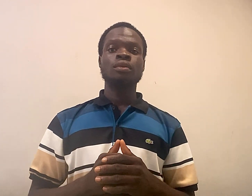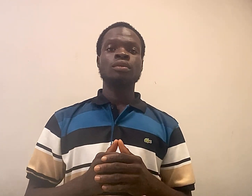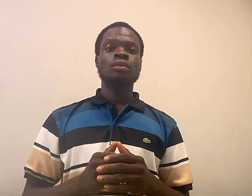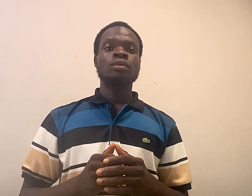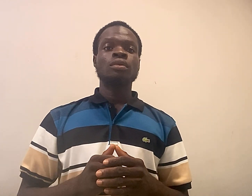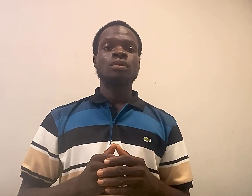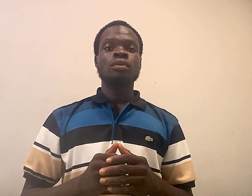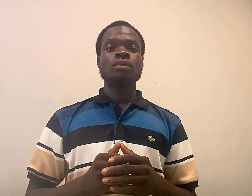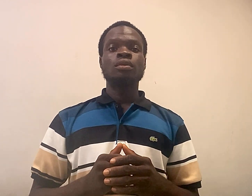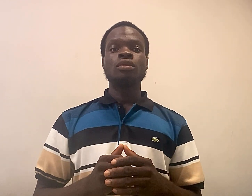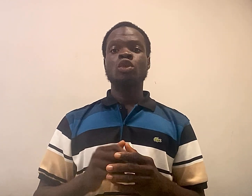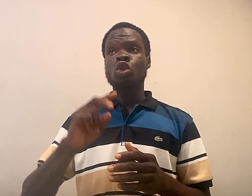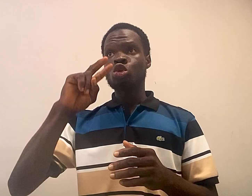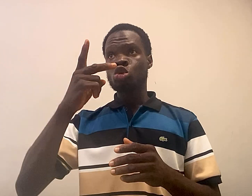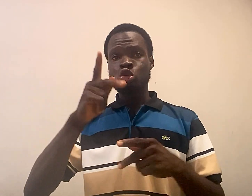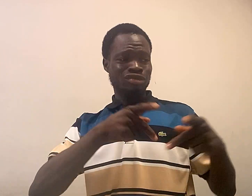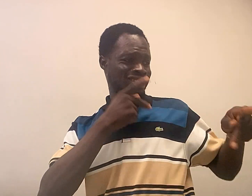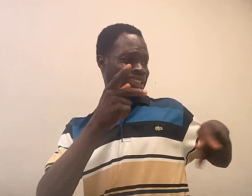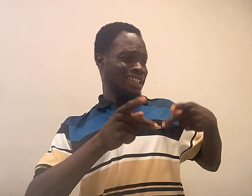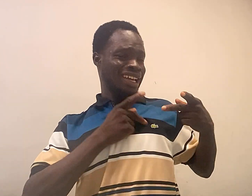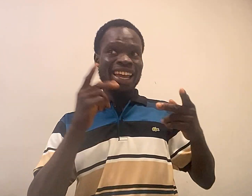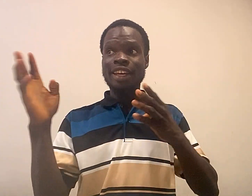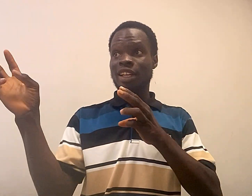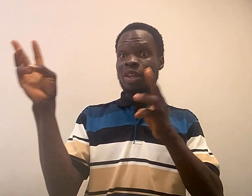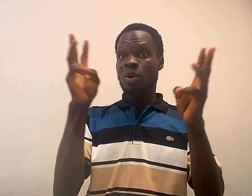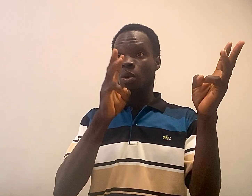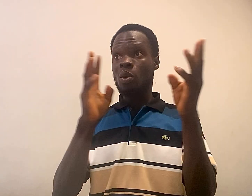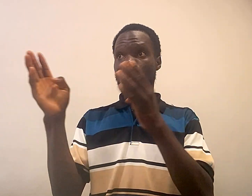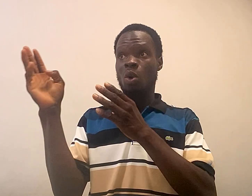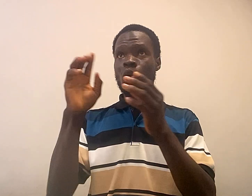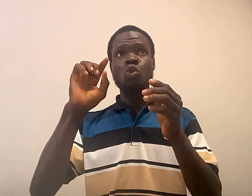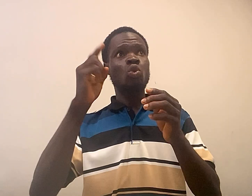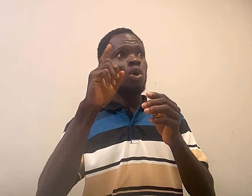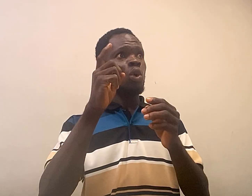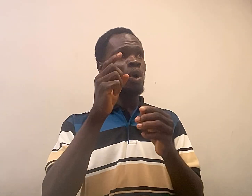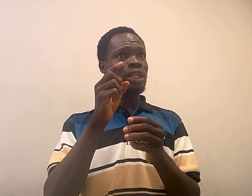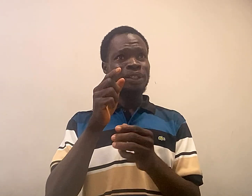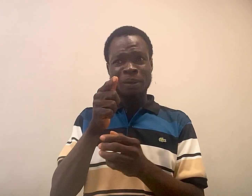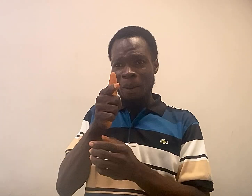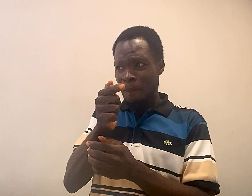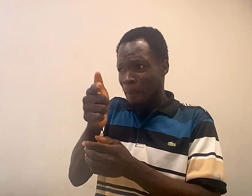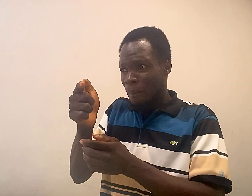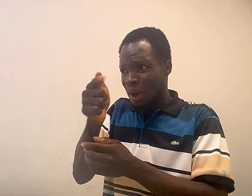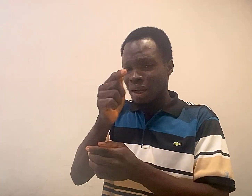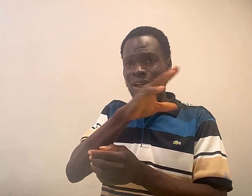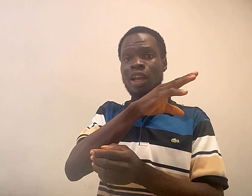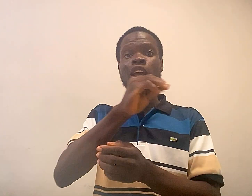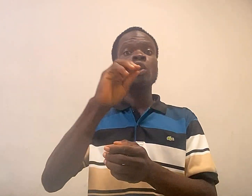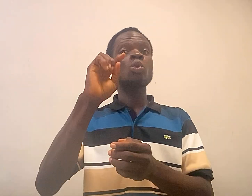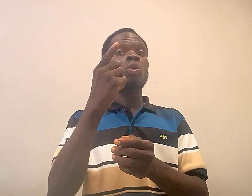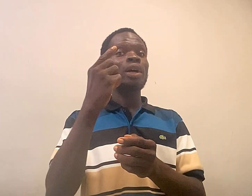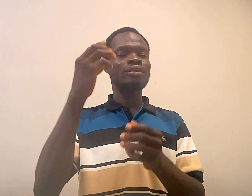There are two kinds of war. The one with bullets, and the one in your head. The second